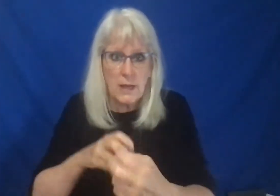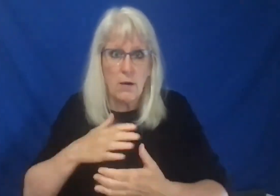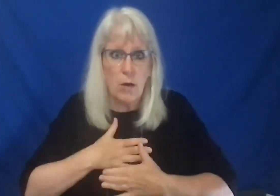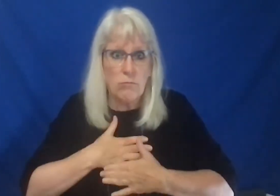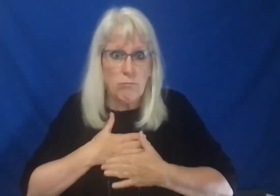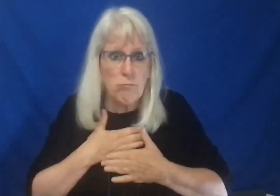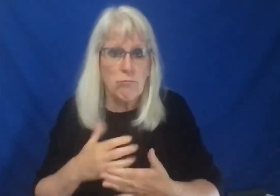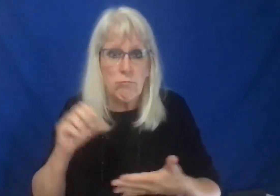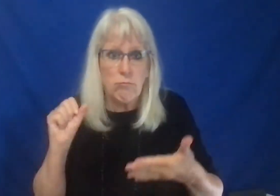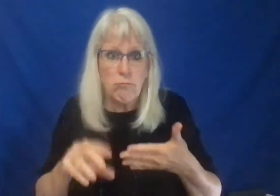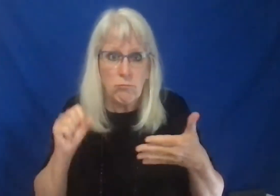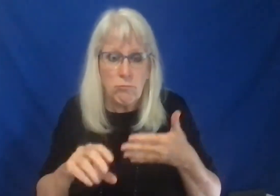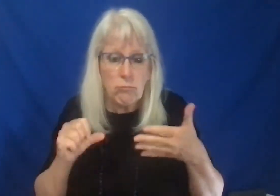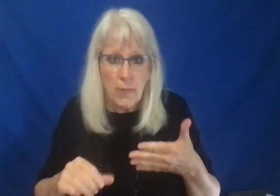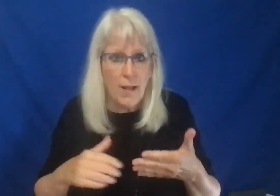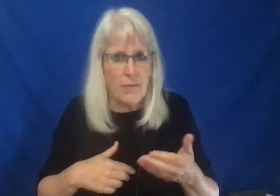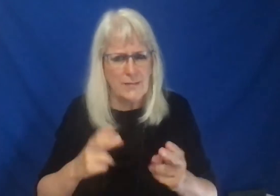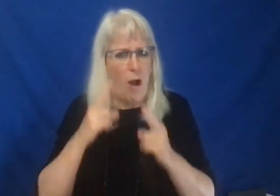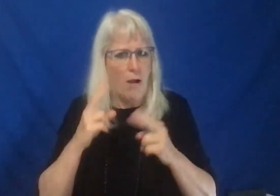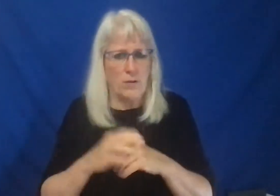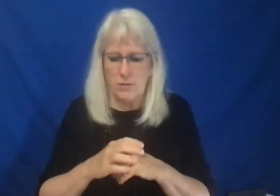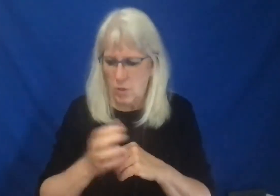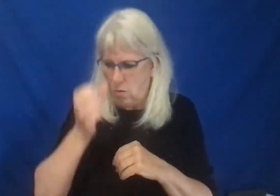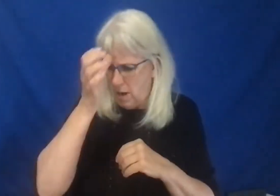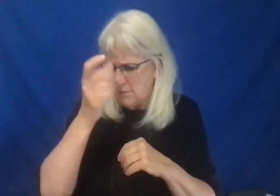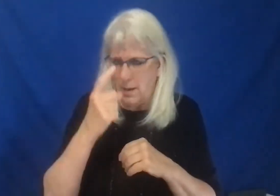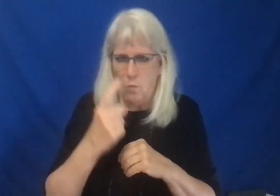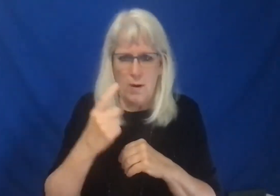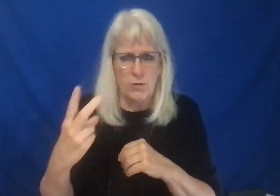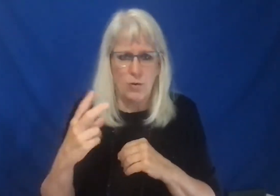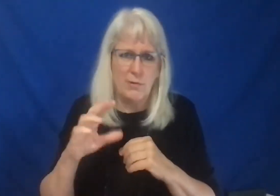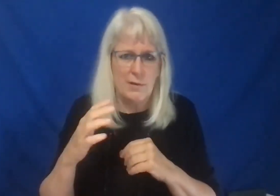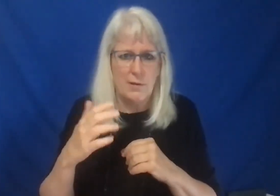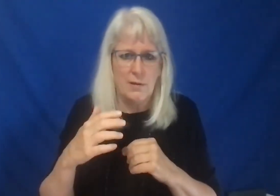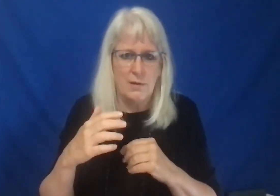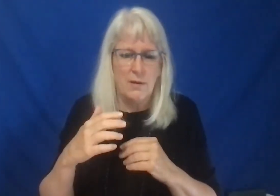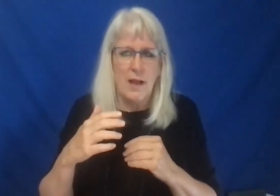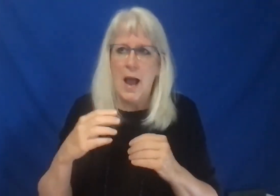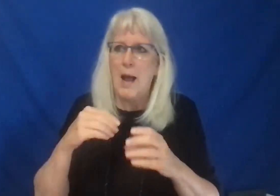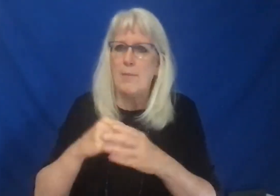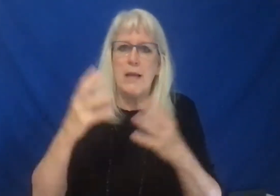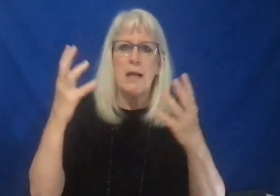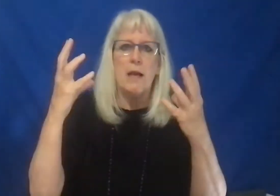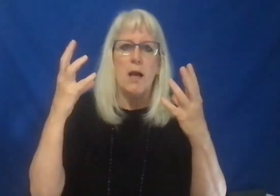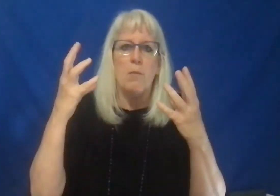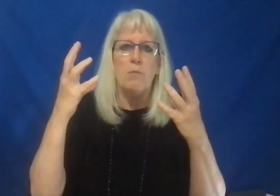to think about concept 1 and concept 2 as sort of standing in this beautiful gap where my hand is reached